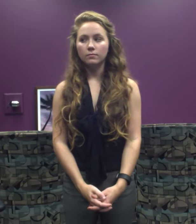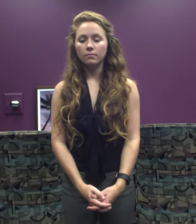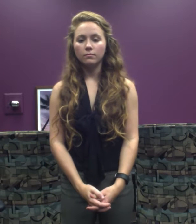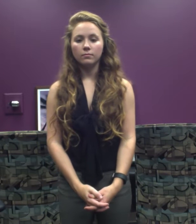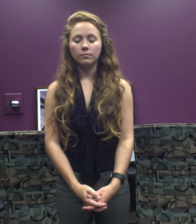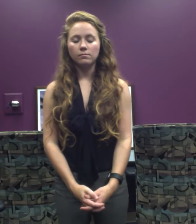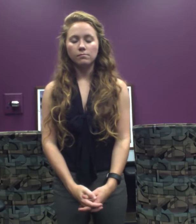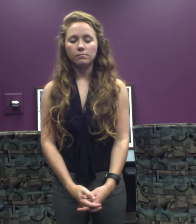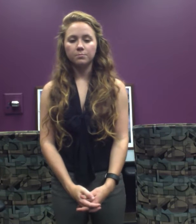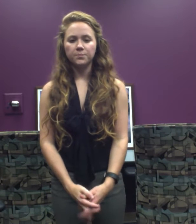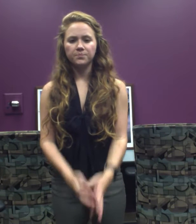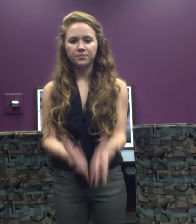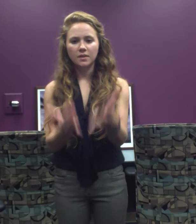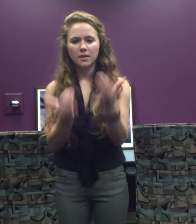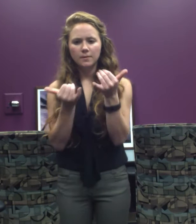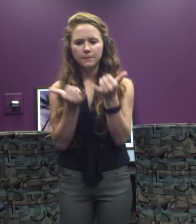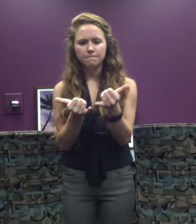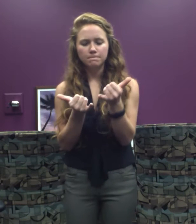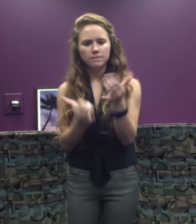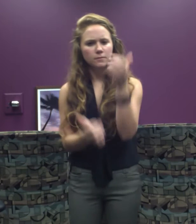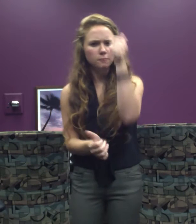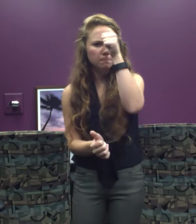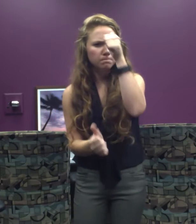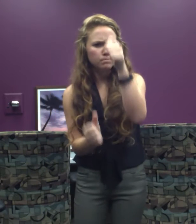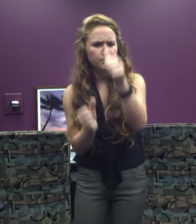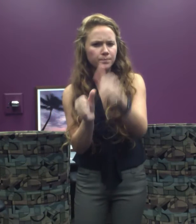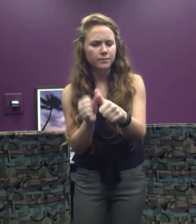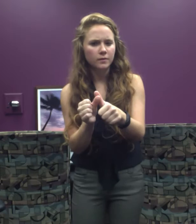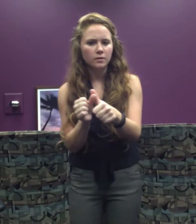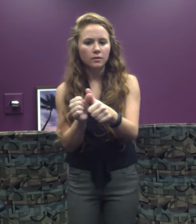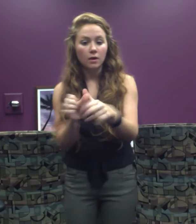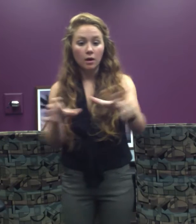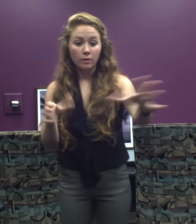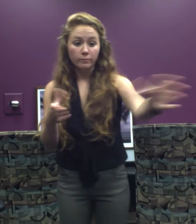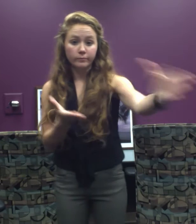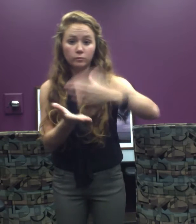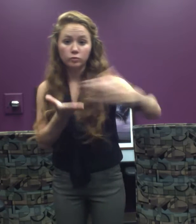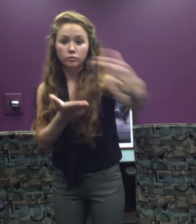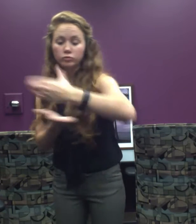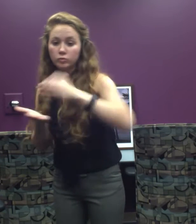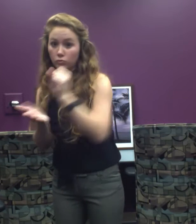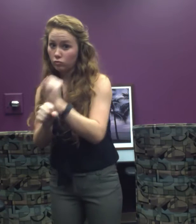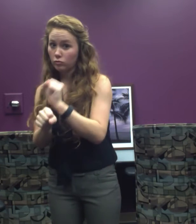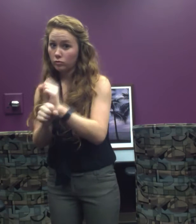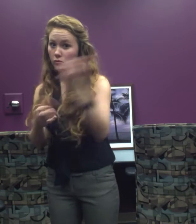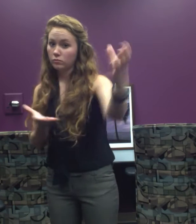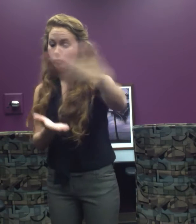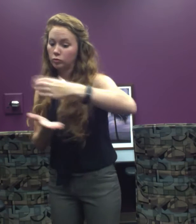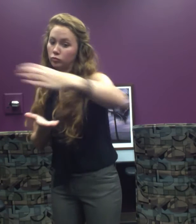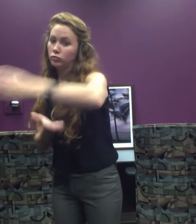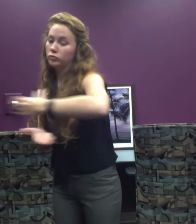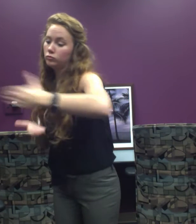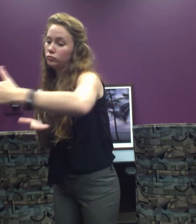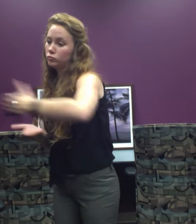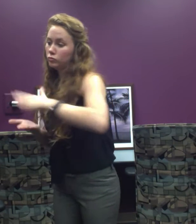Now remember that I am going to be collecting this work. If you think you have an excellent memory, you